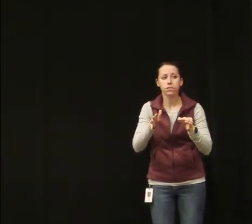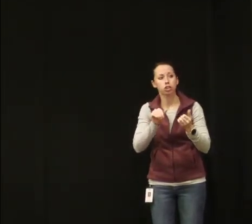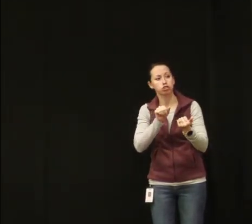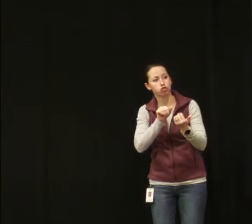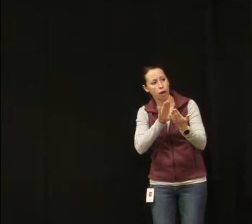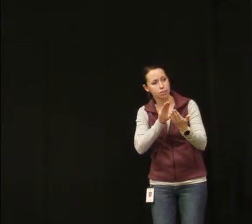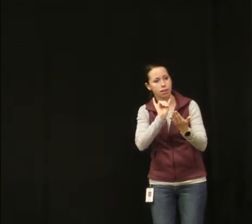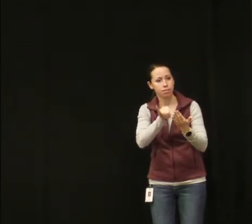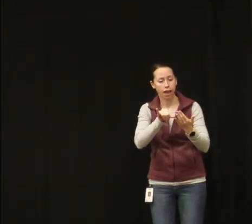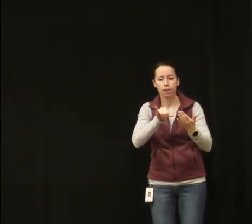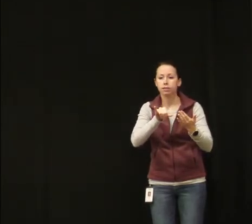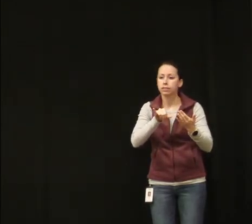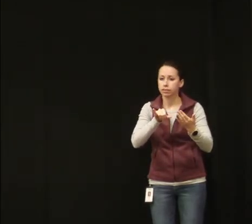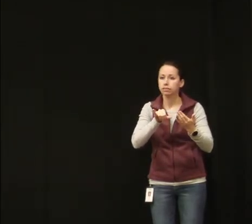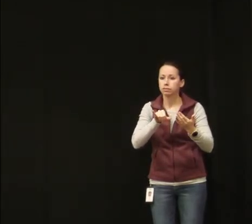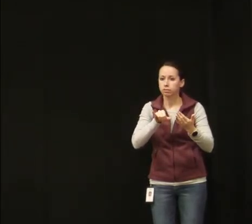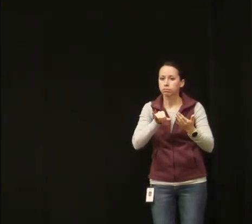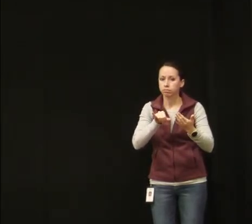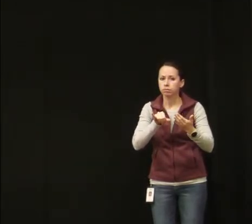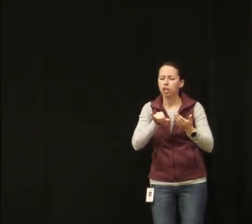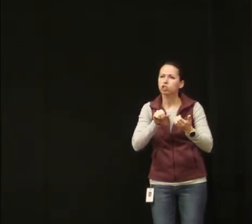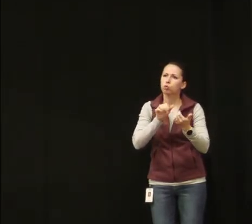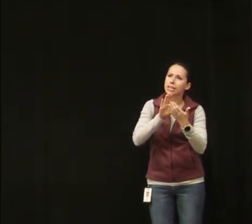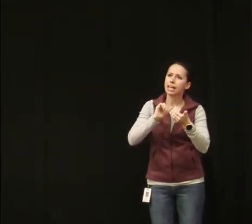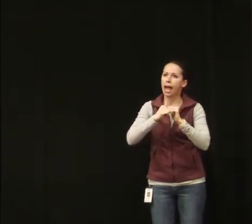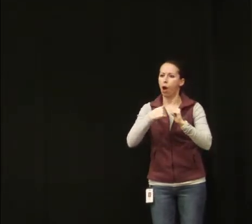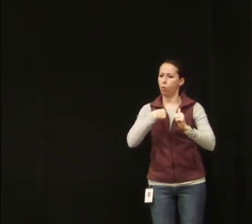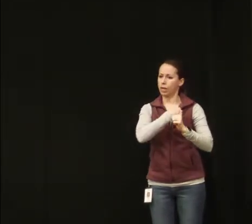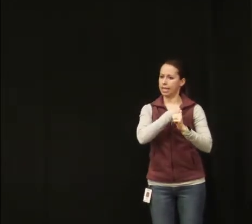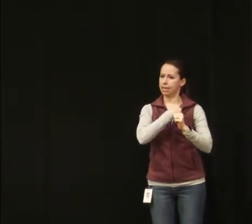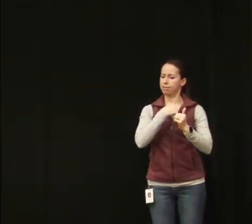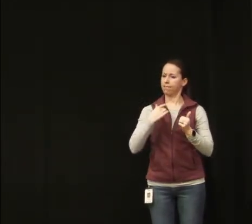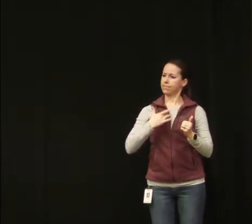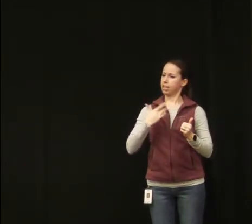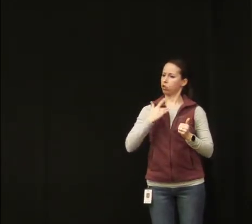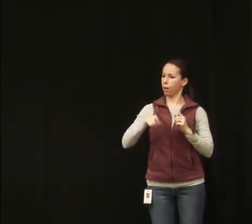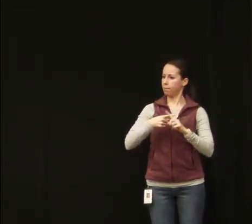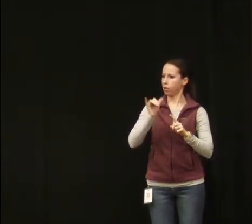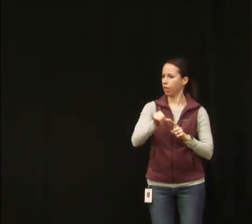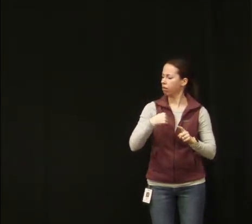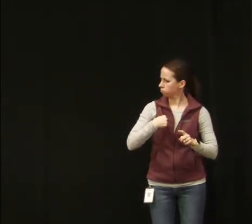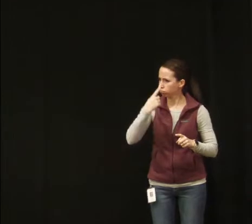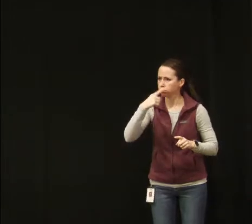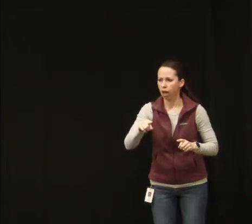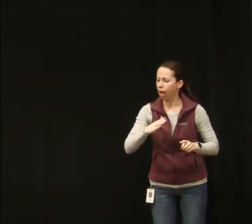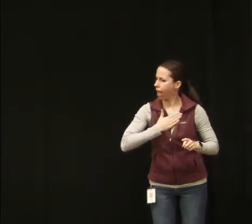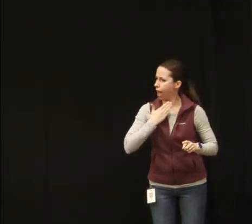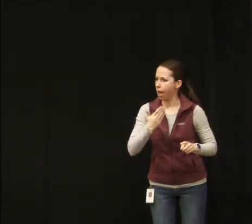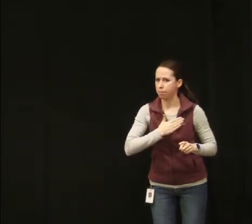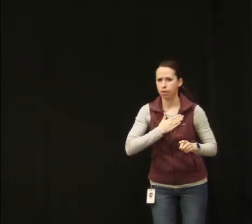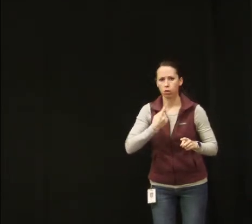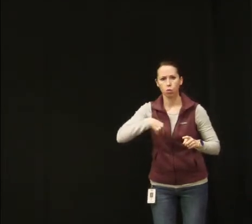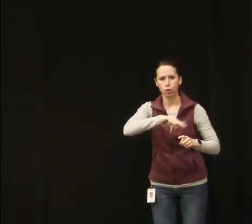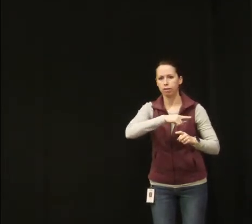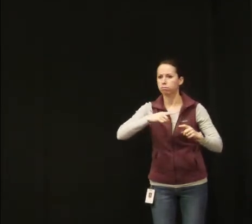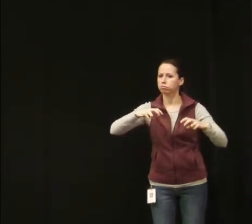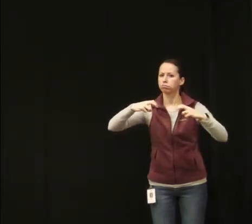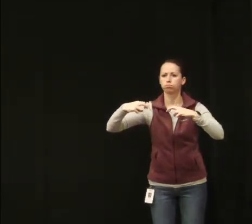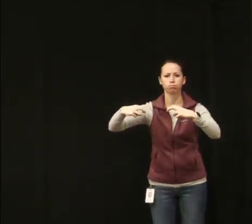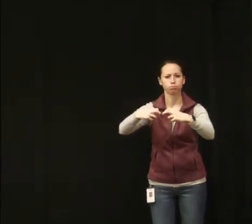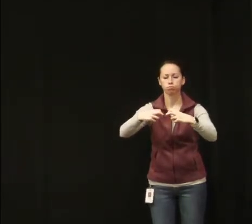address the issues and address kind of how we're thinking about those things, I would be happy for us to sit down